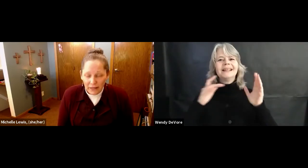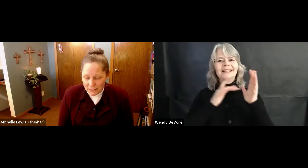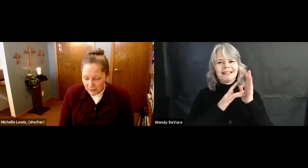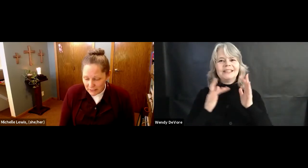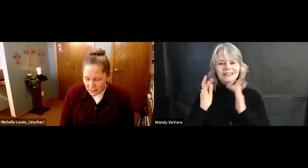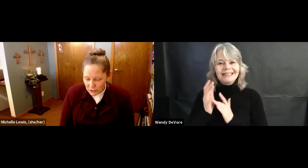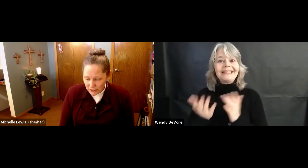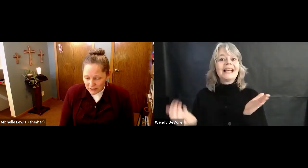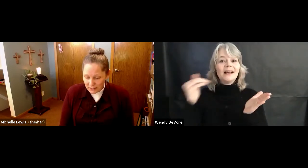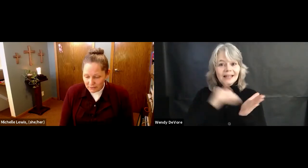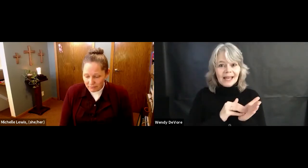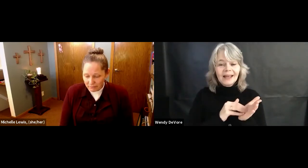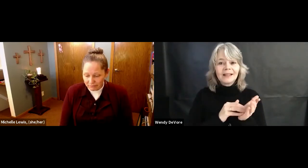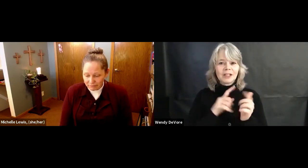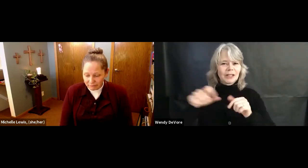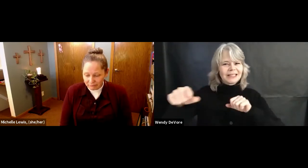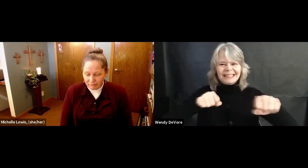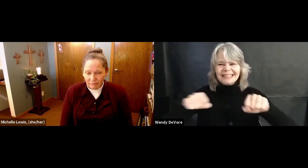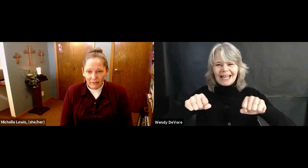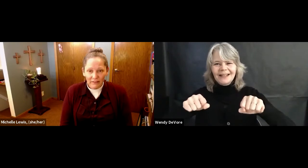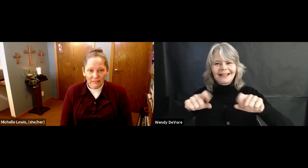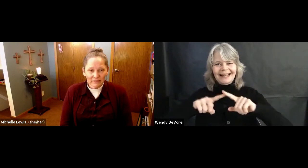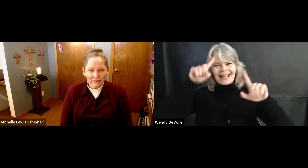up expectations.